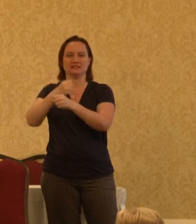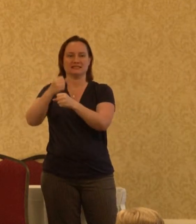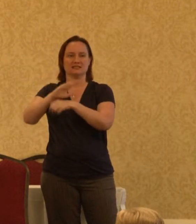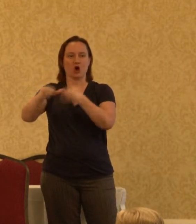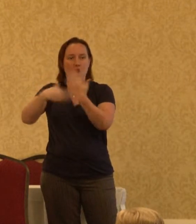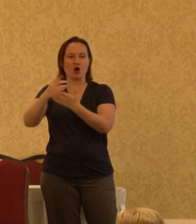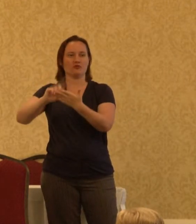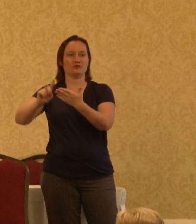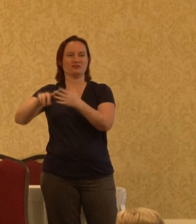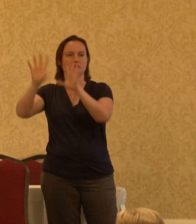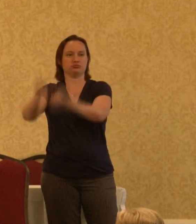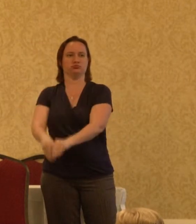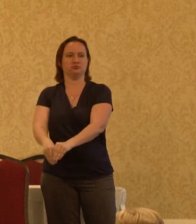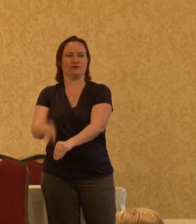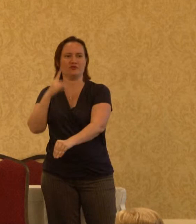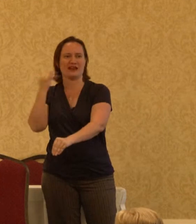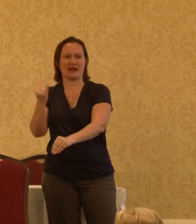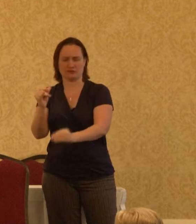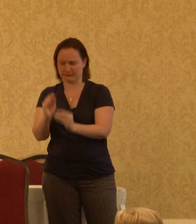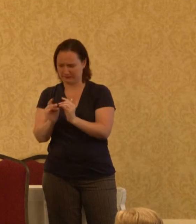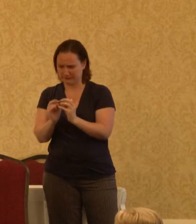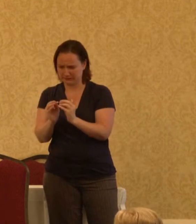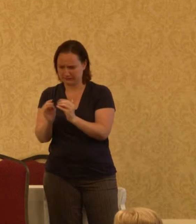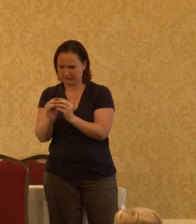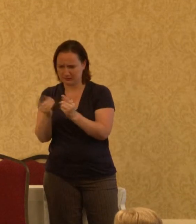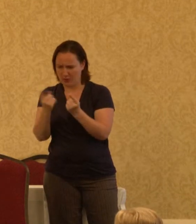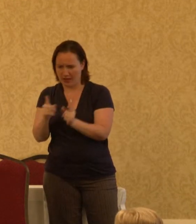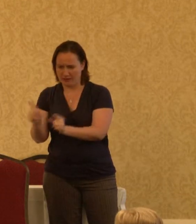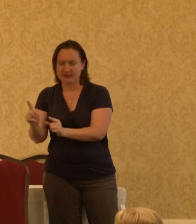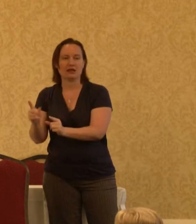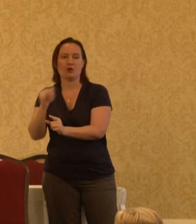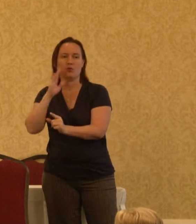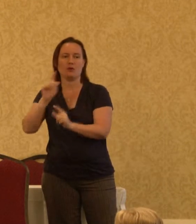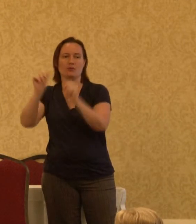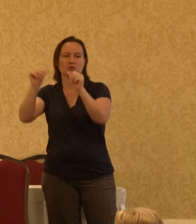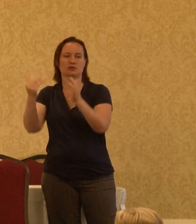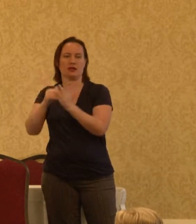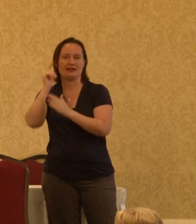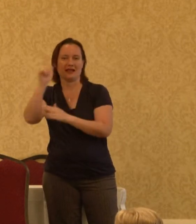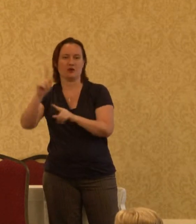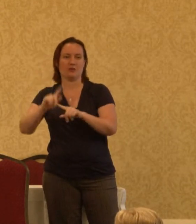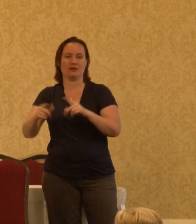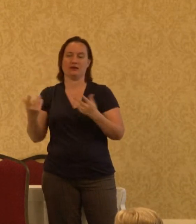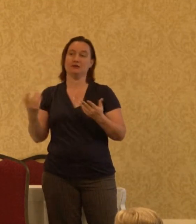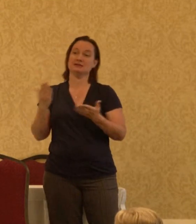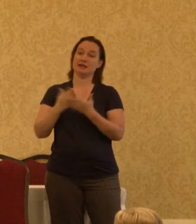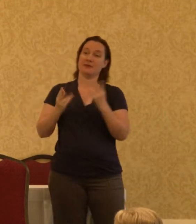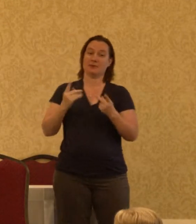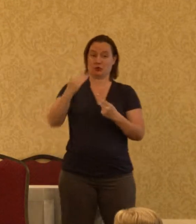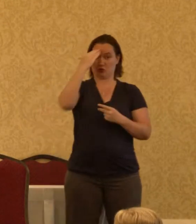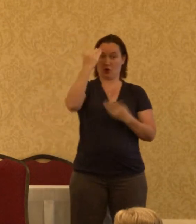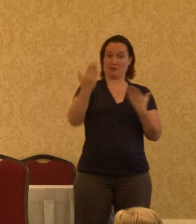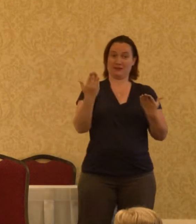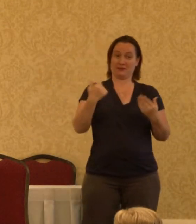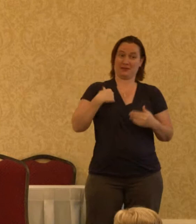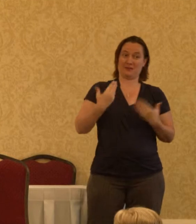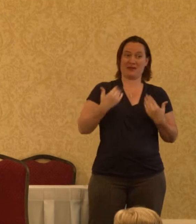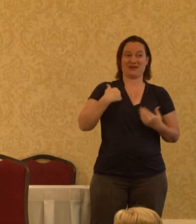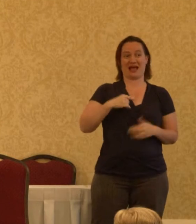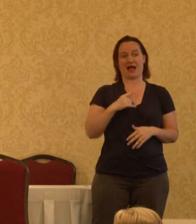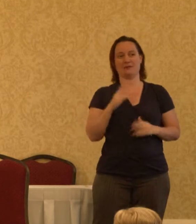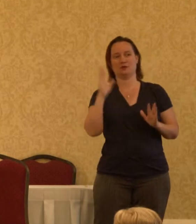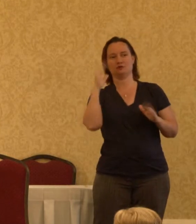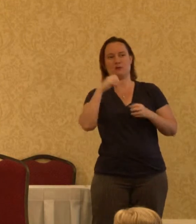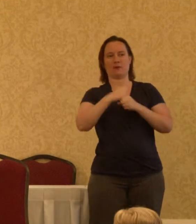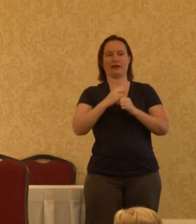And there's some people in the room who know me, so I I may be seen as a troublemaker, but that